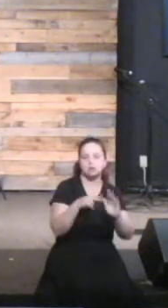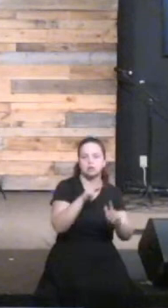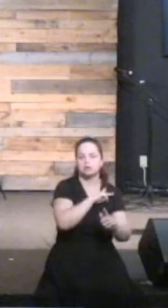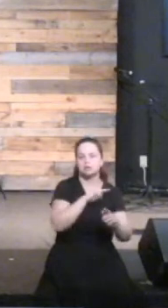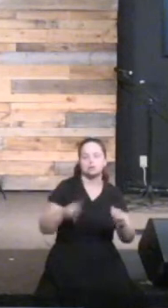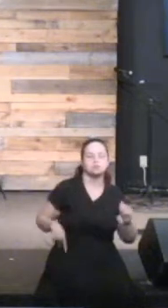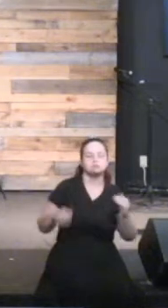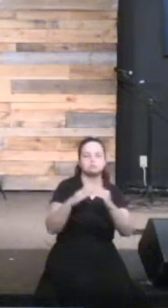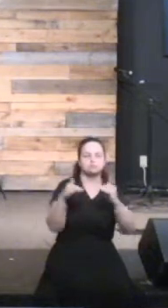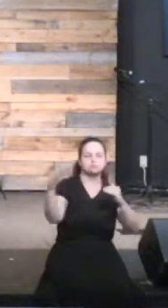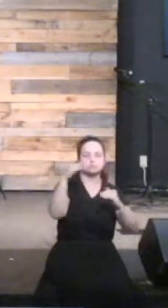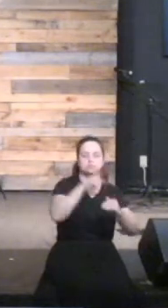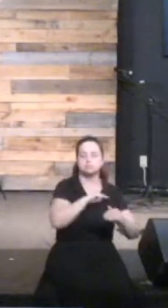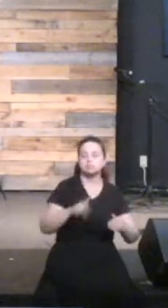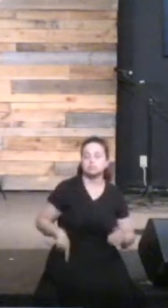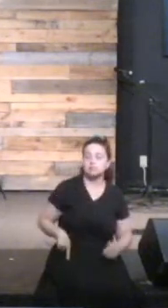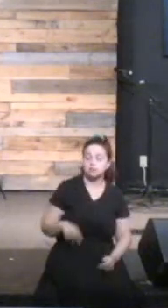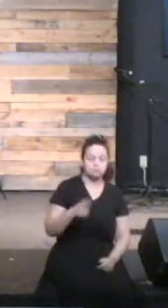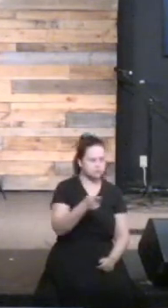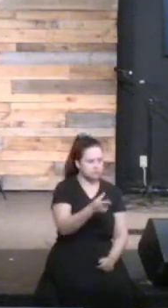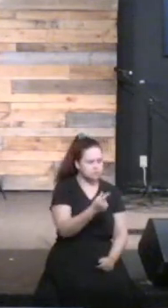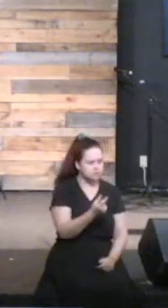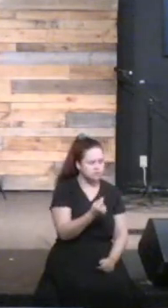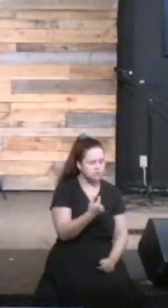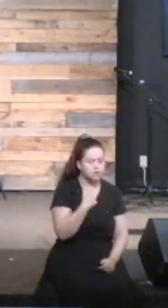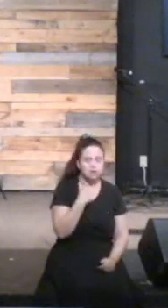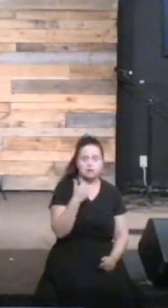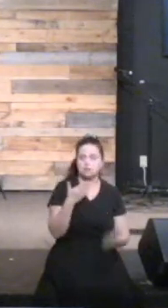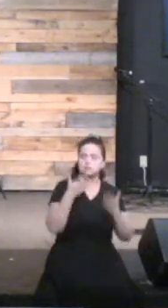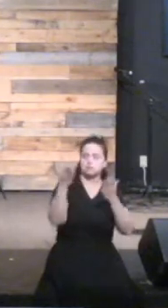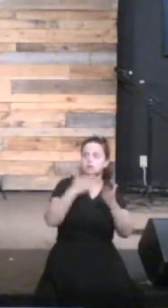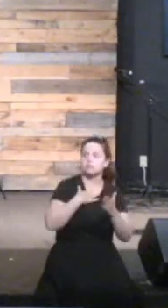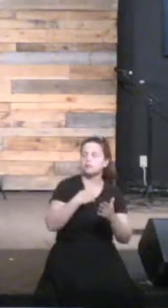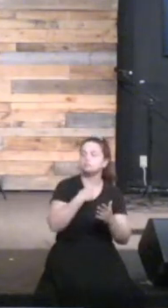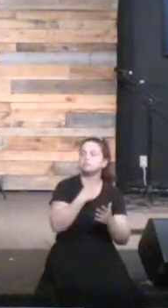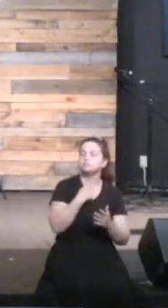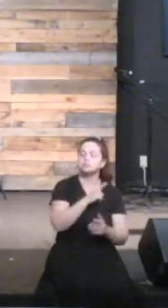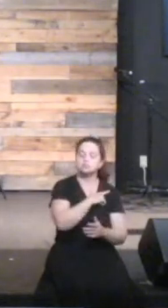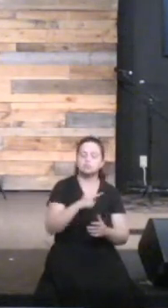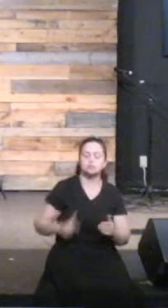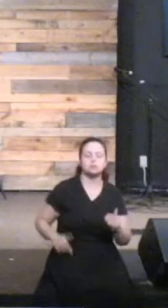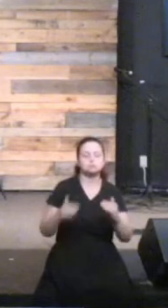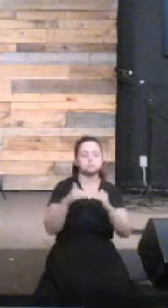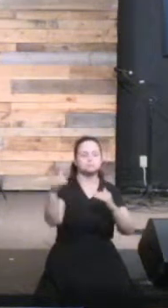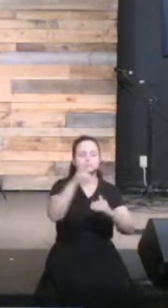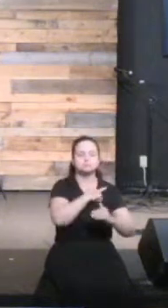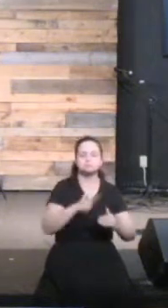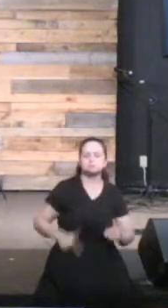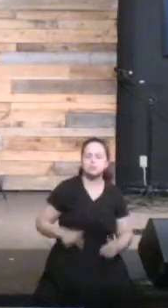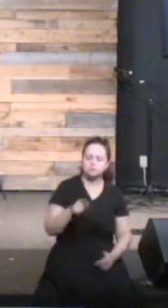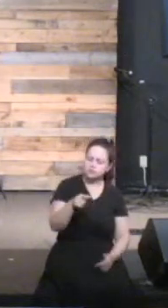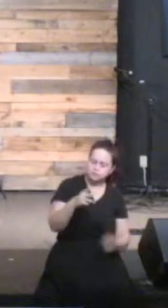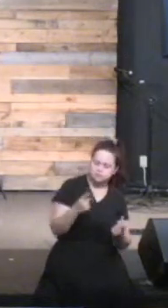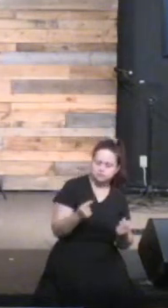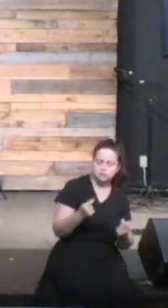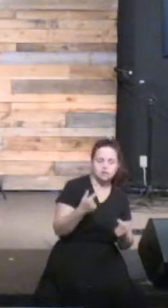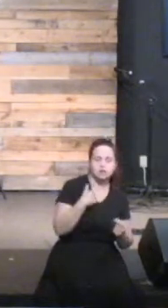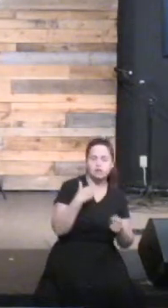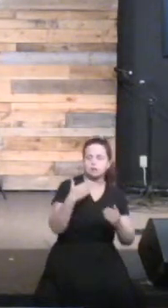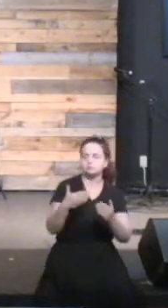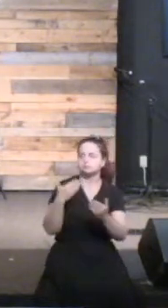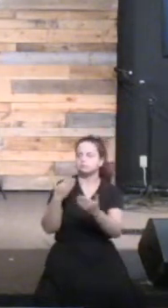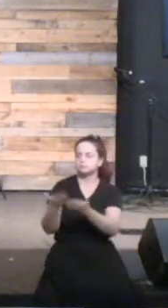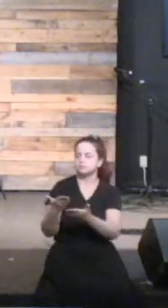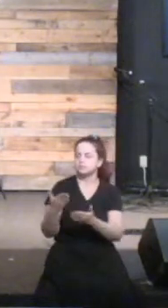oh yeah well I lift up my voice to the one who is the Lord of lords what do you do I lay my request before the only